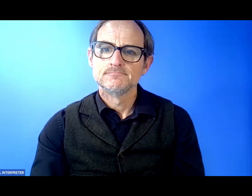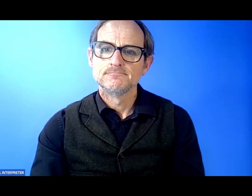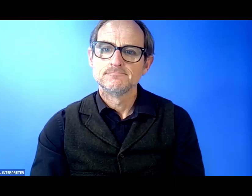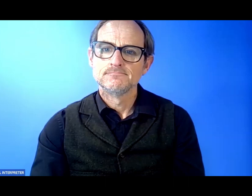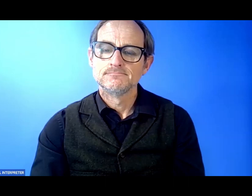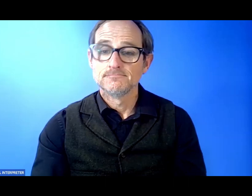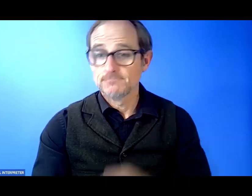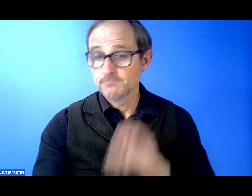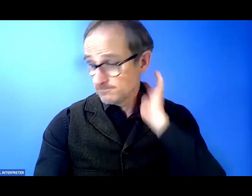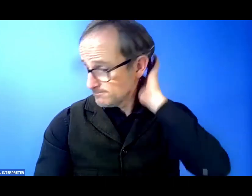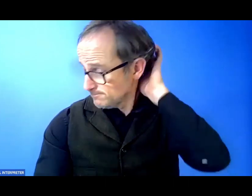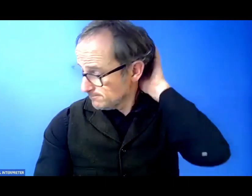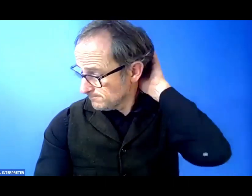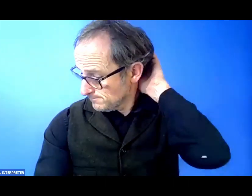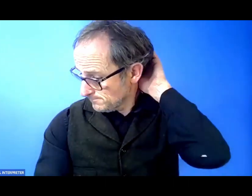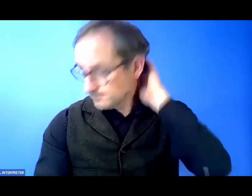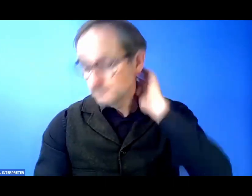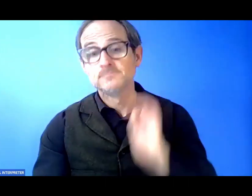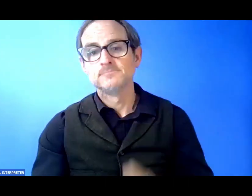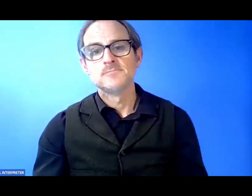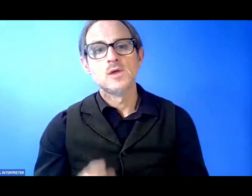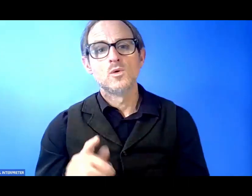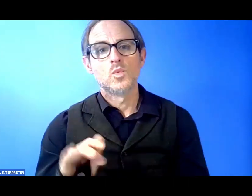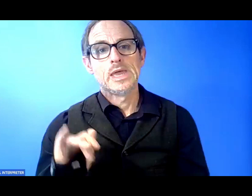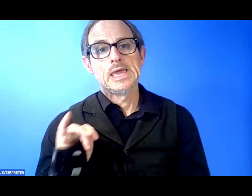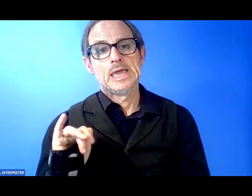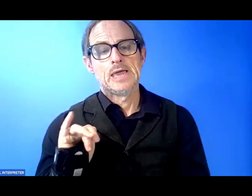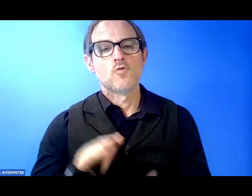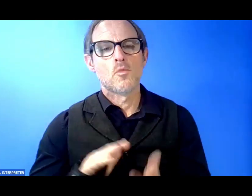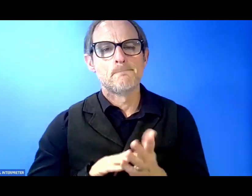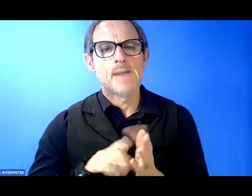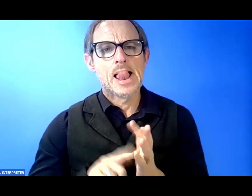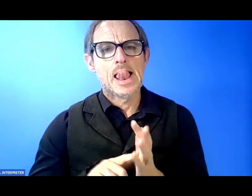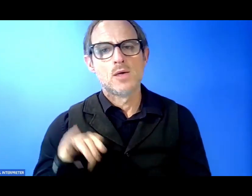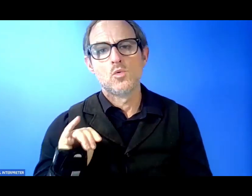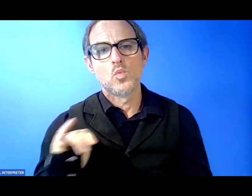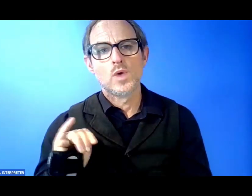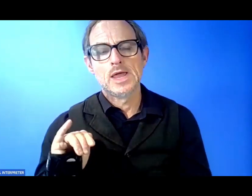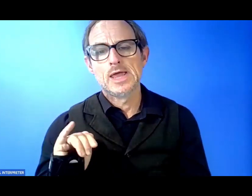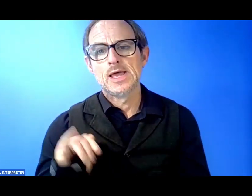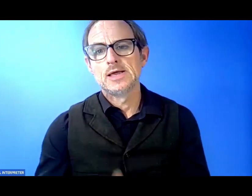Okay. I'm here with Mel. We are. Hi, everyone. Yeah, we are at.